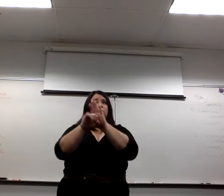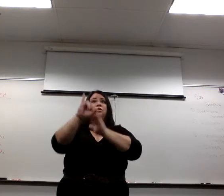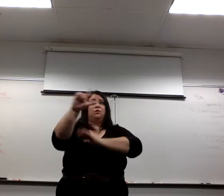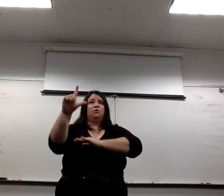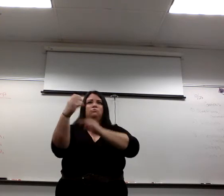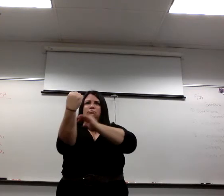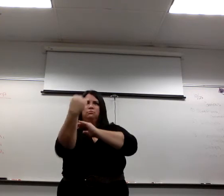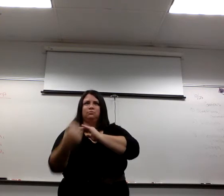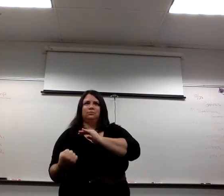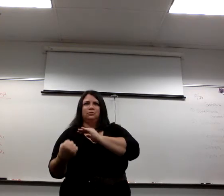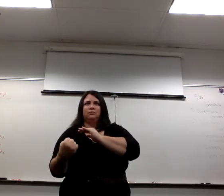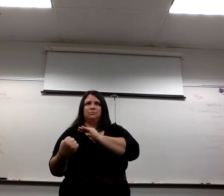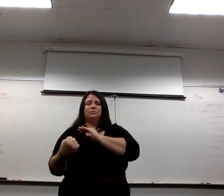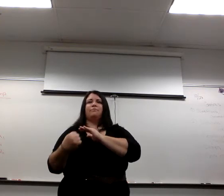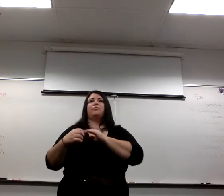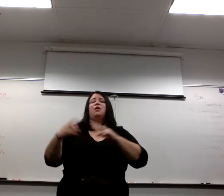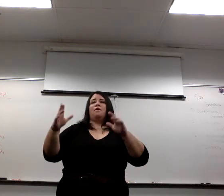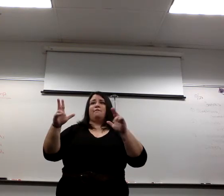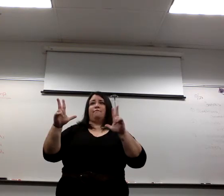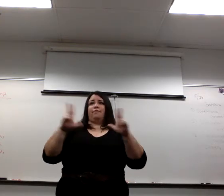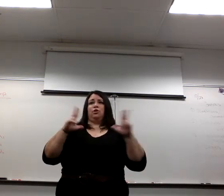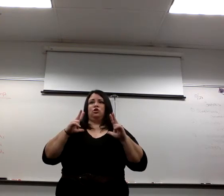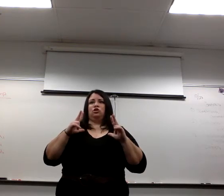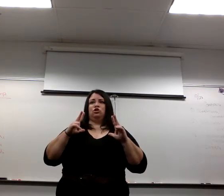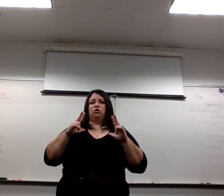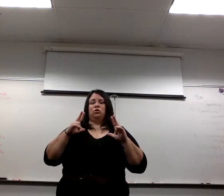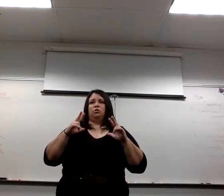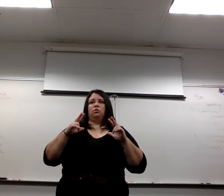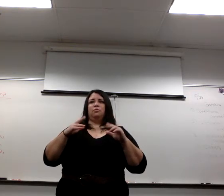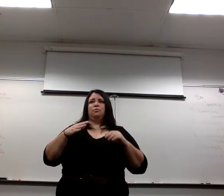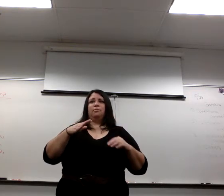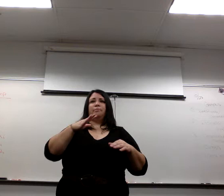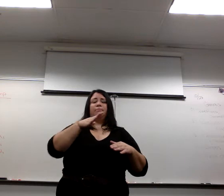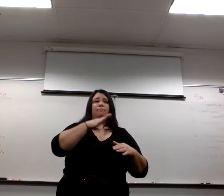This is a vacation I went on with my mom, dad, and sister.